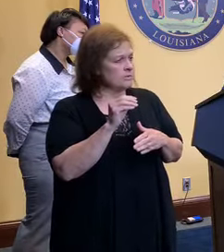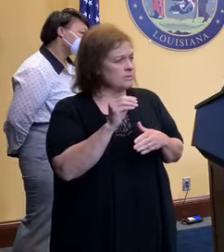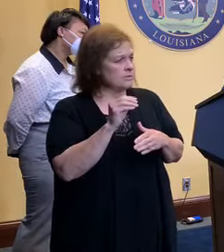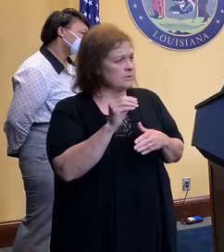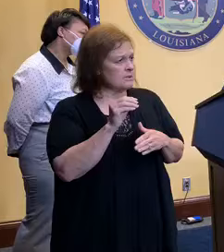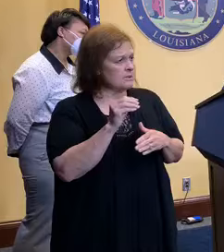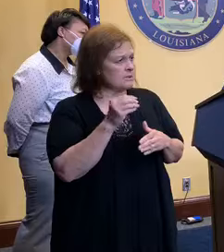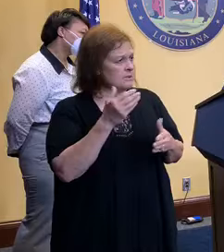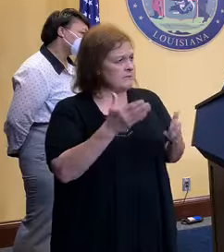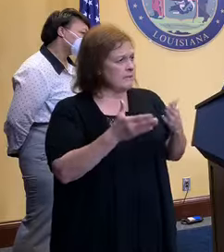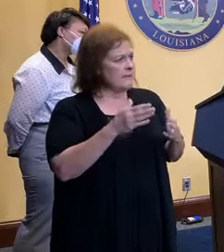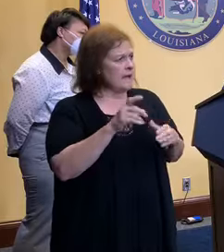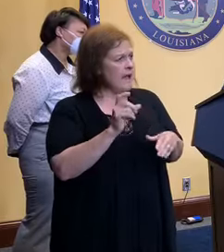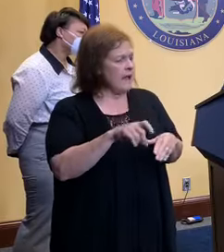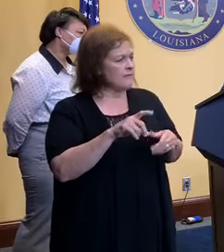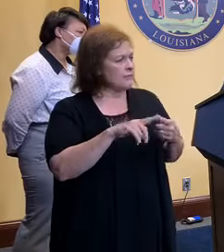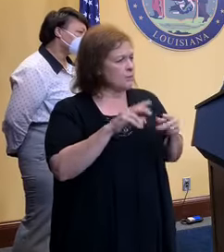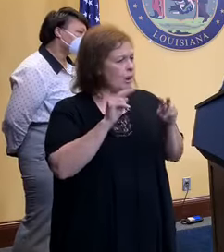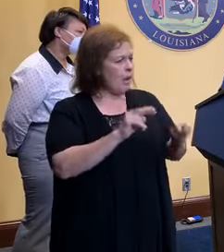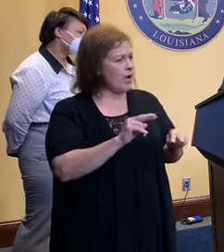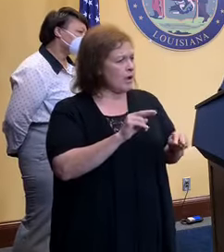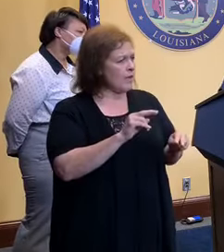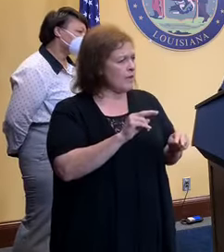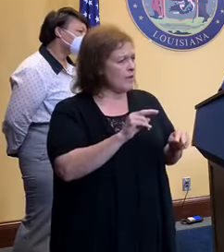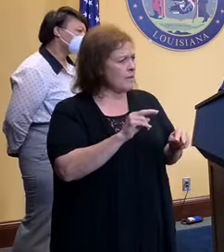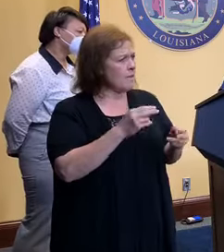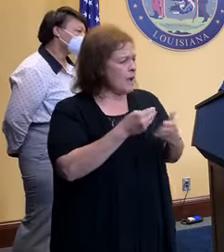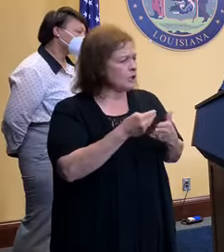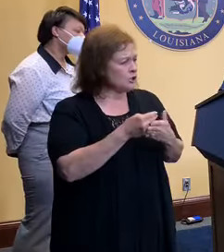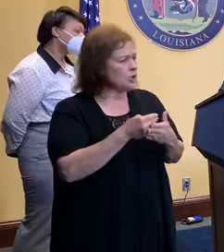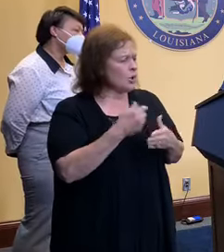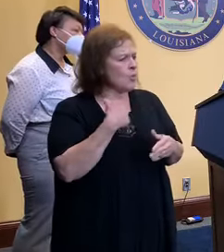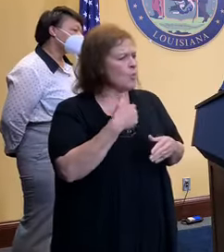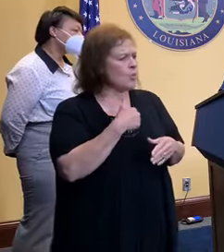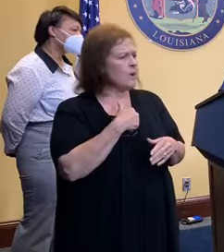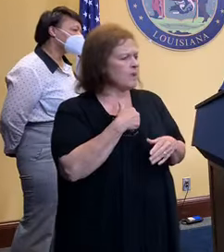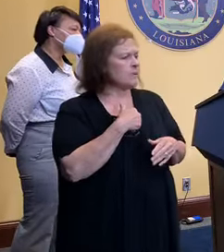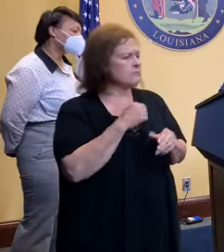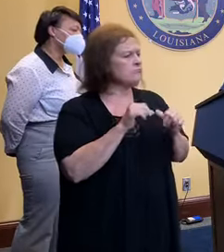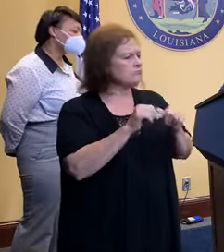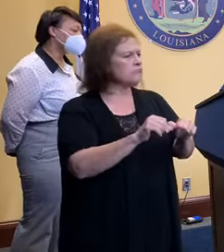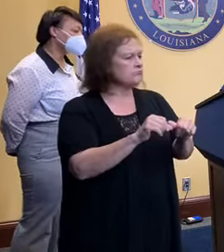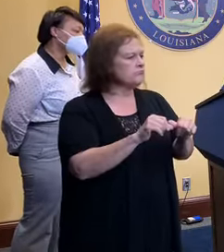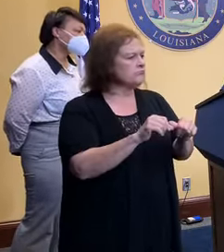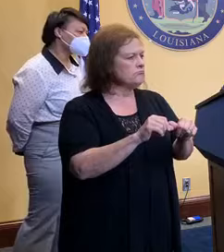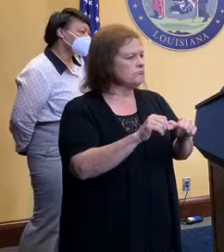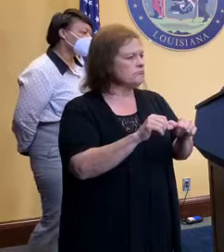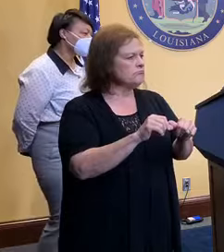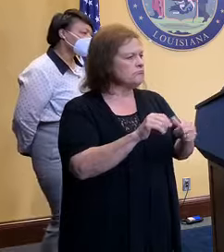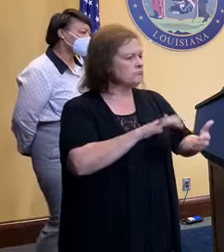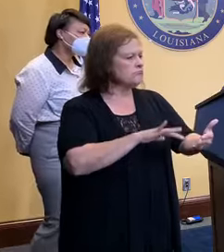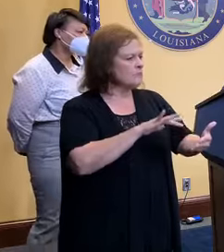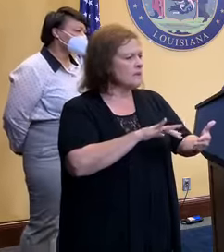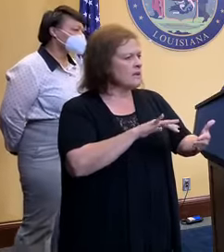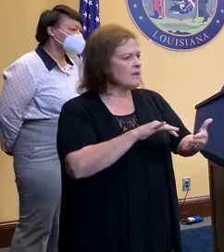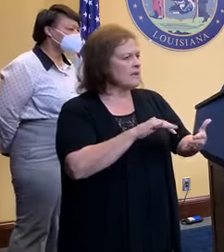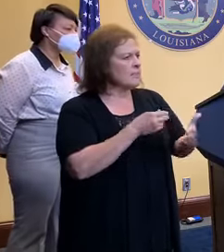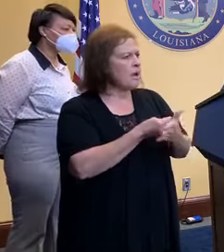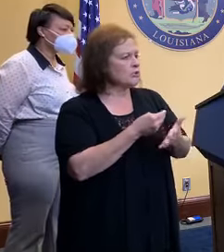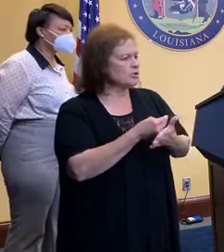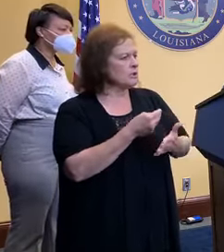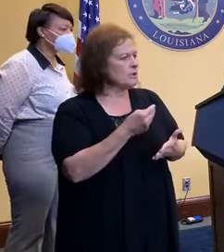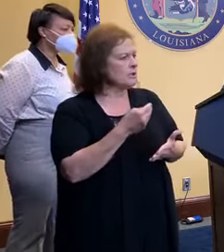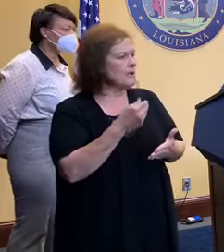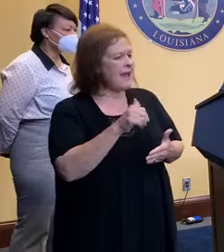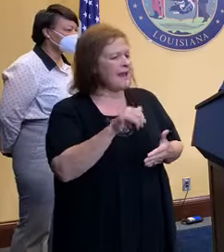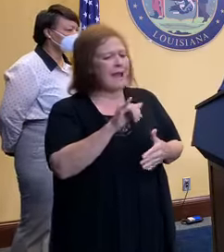to tamp down on the budget. We're keeping a close eye on those. So we're always looking for very simple things that